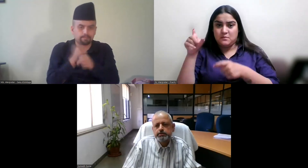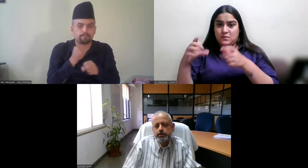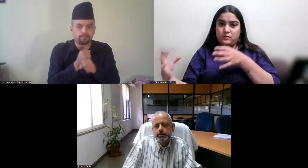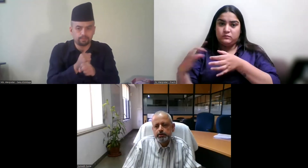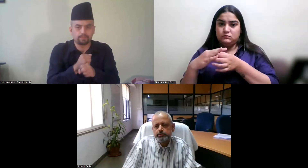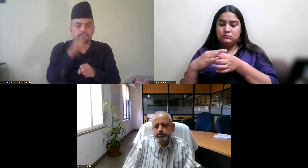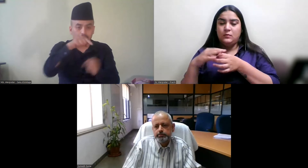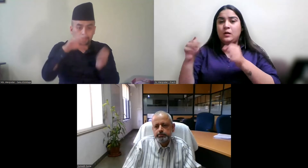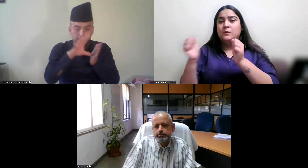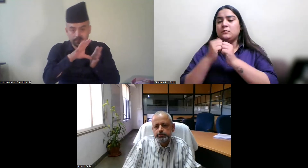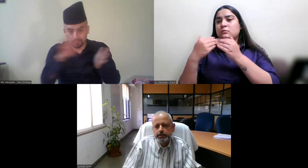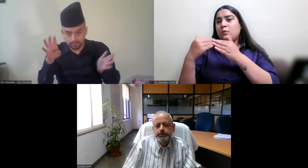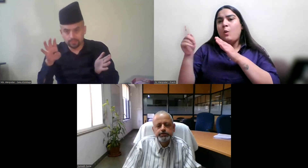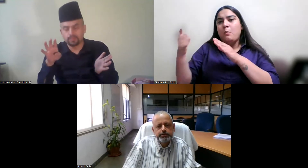make